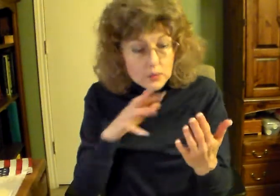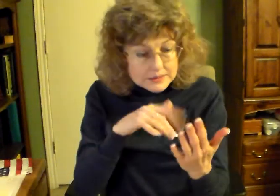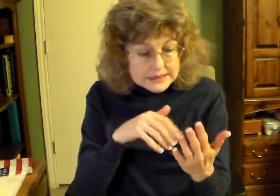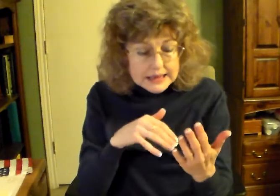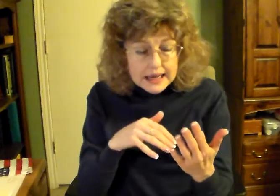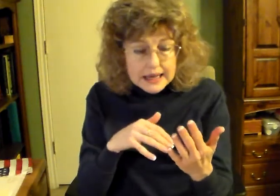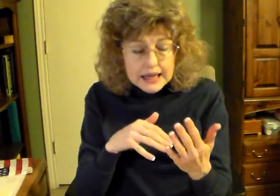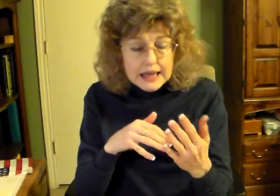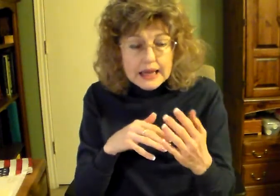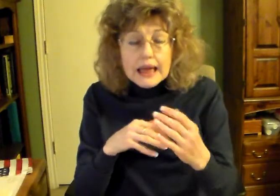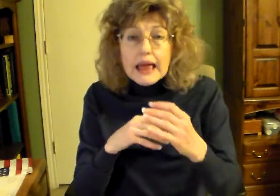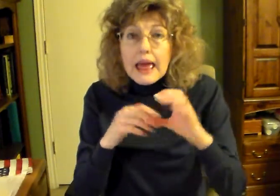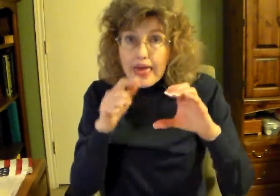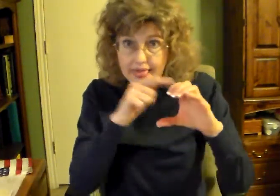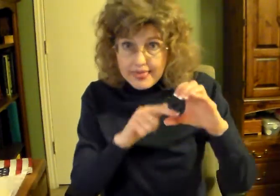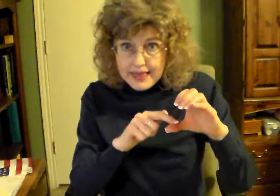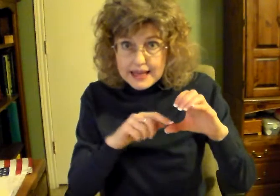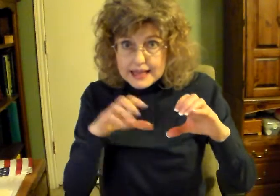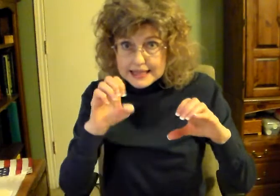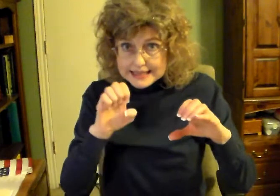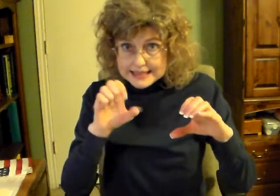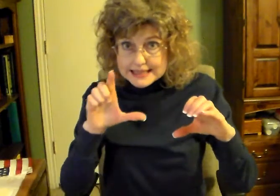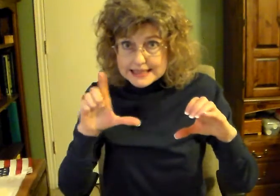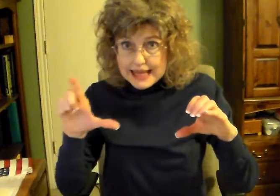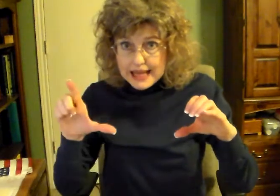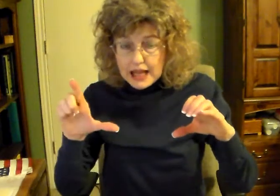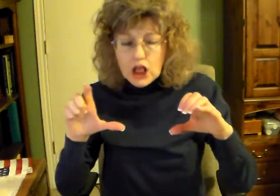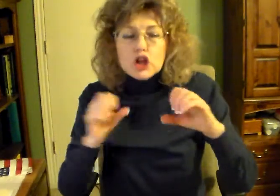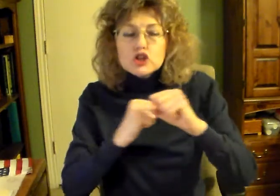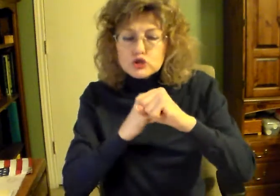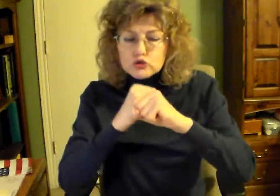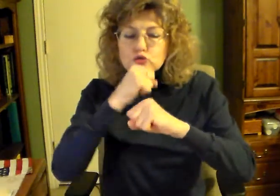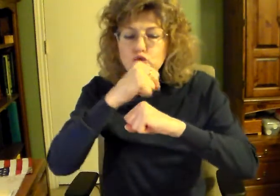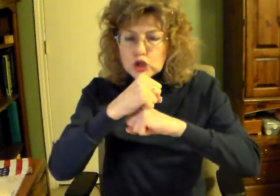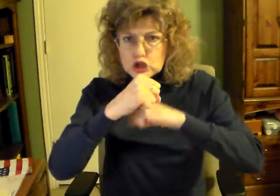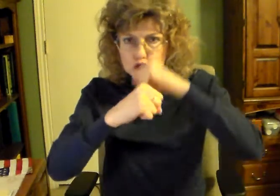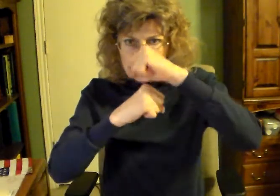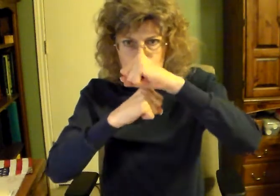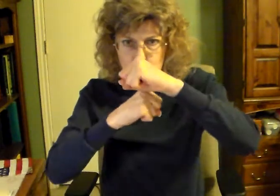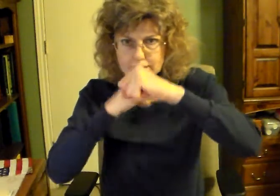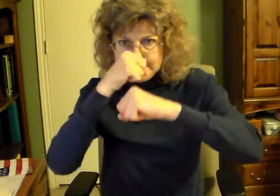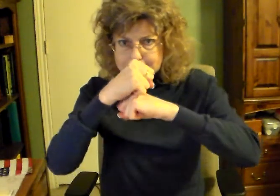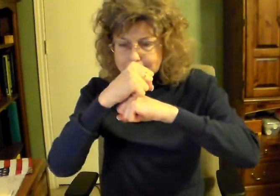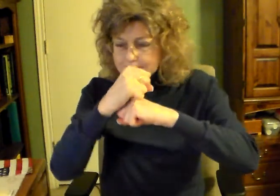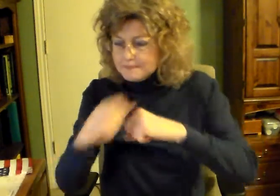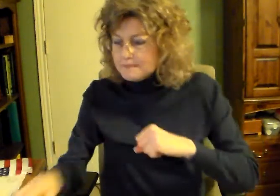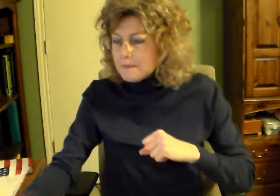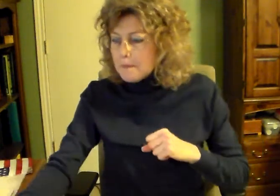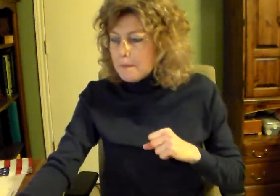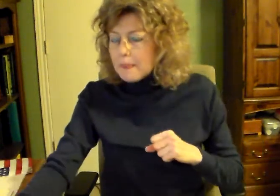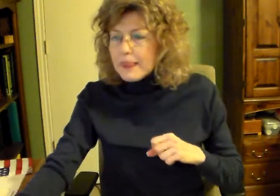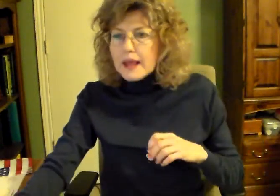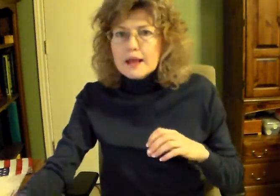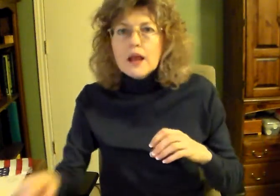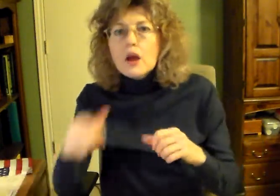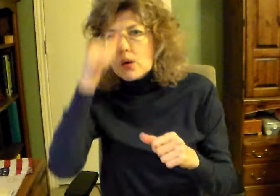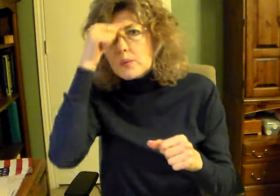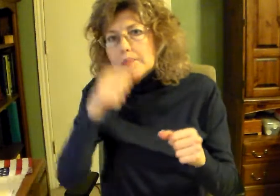information, I must inform you of a few major points. The first is as follows. Recall from previous chapters that the cell is the smallest unit